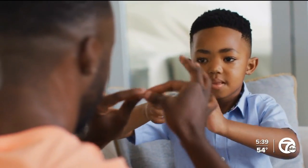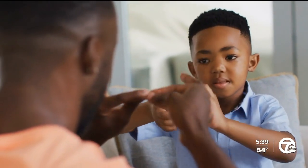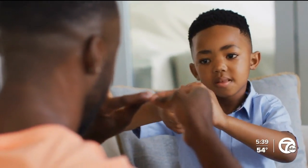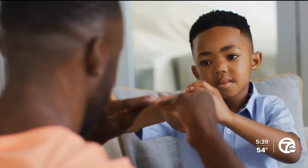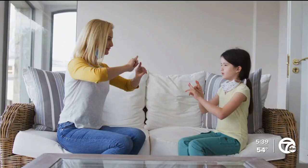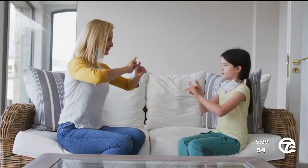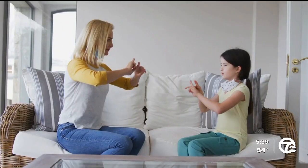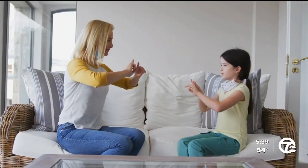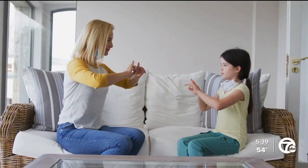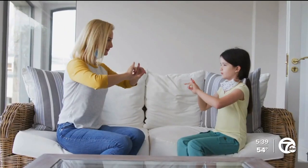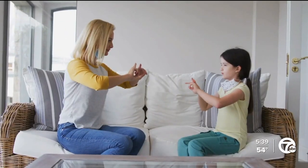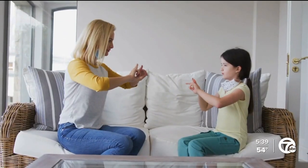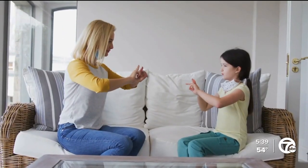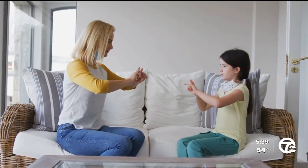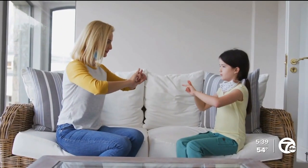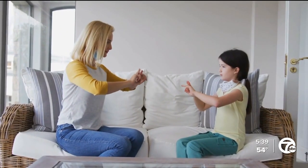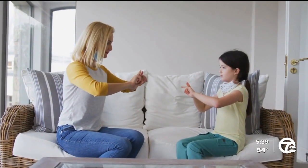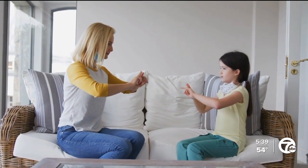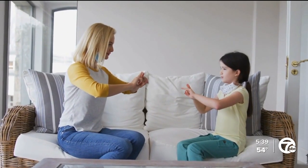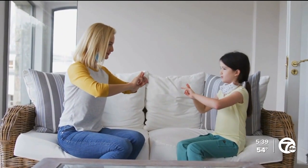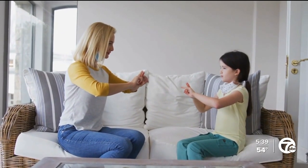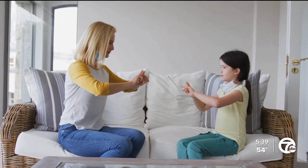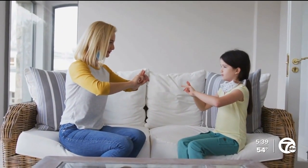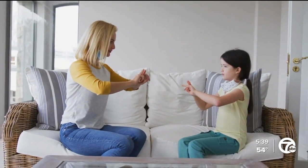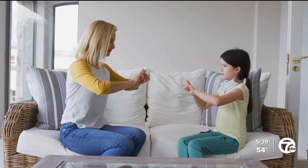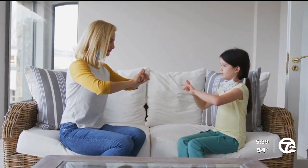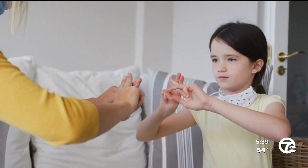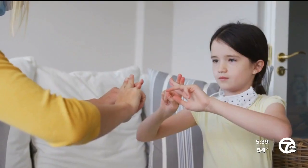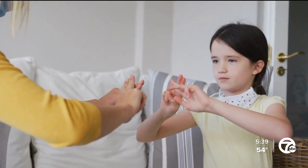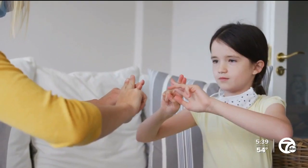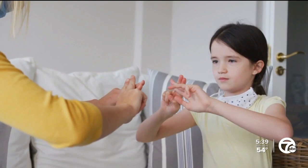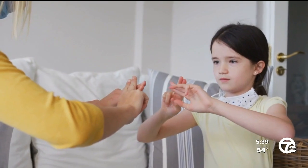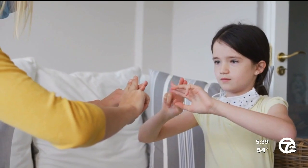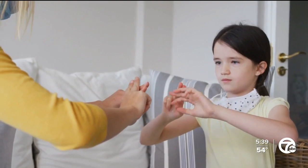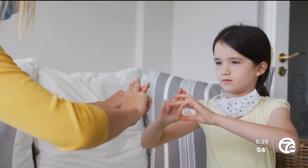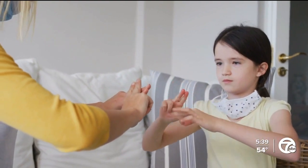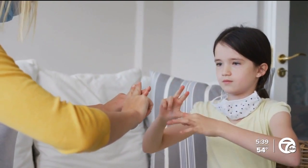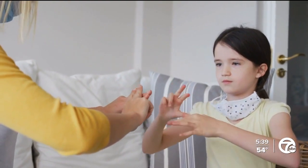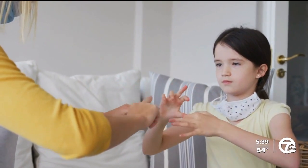rights, just like people who can hear. I'm Amira David, 7 Action News.